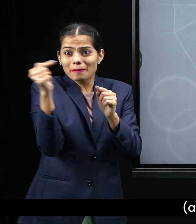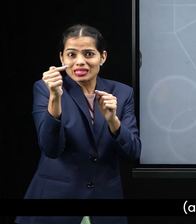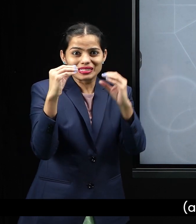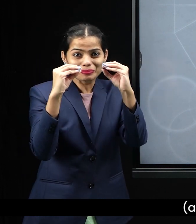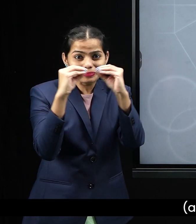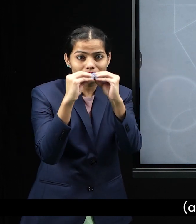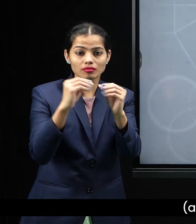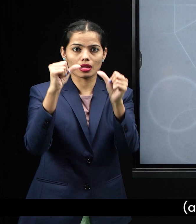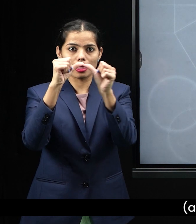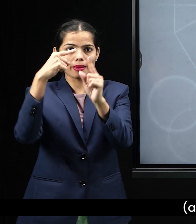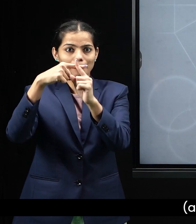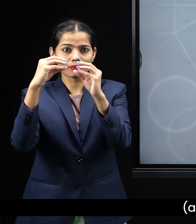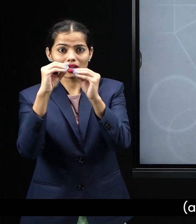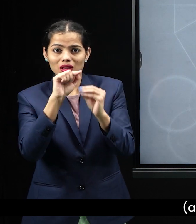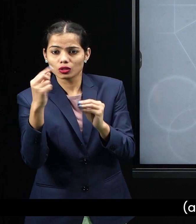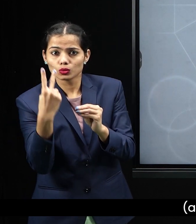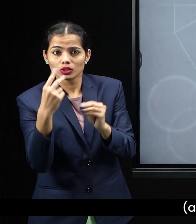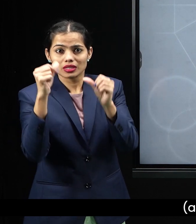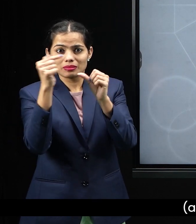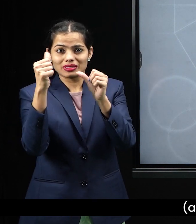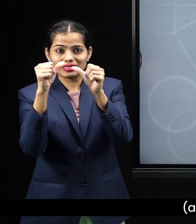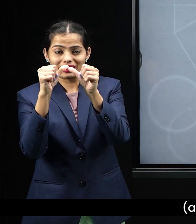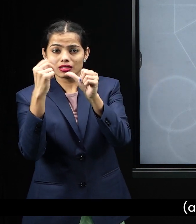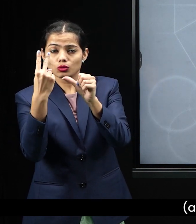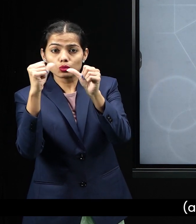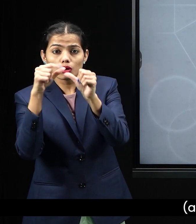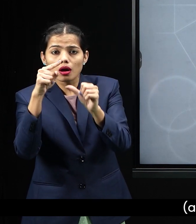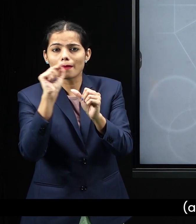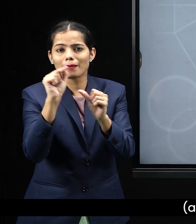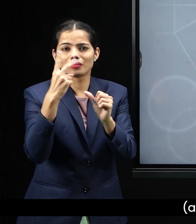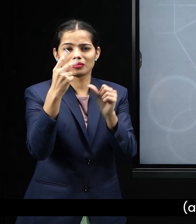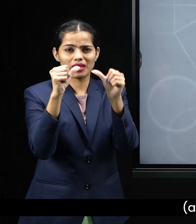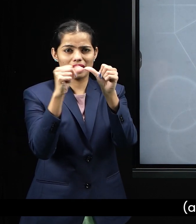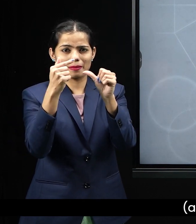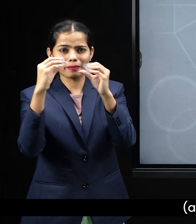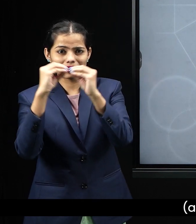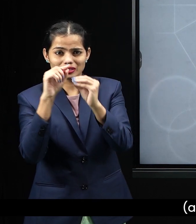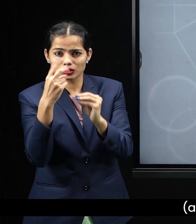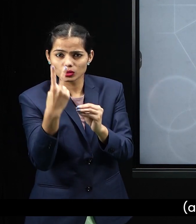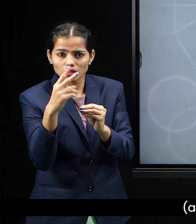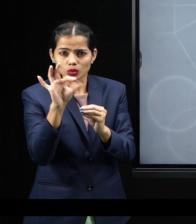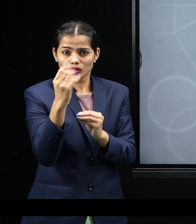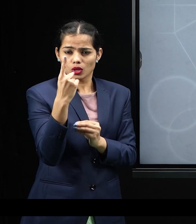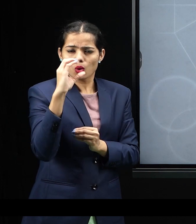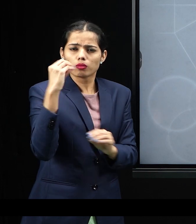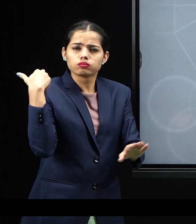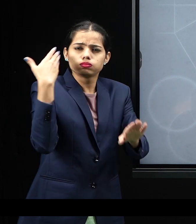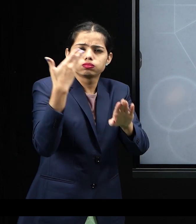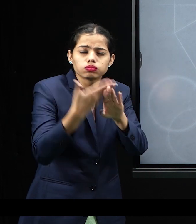equal to A plus B minus 2B by 2 is equal to A minus B by 2, which is greater than